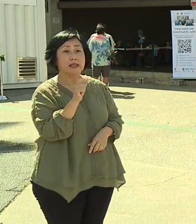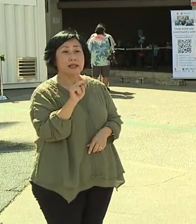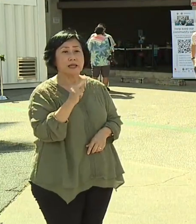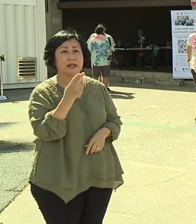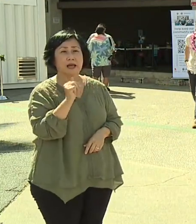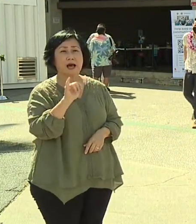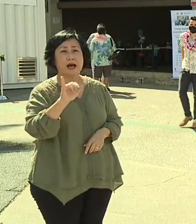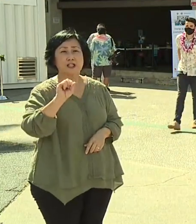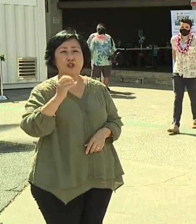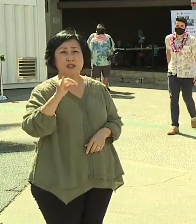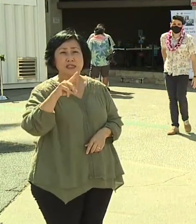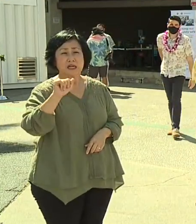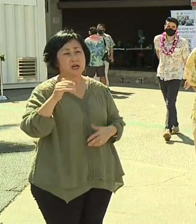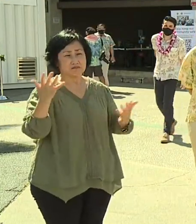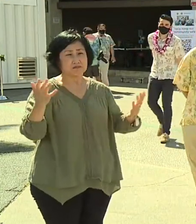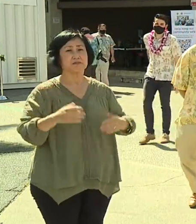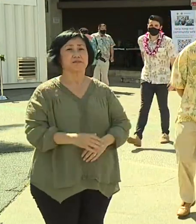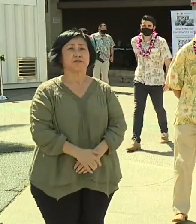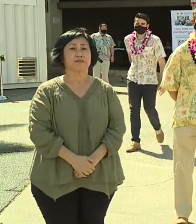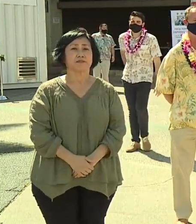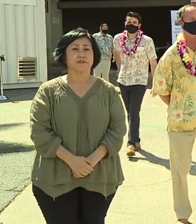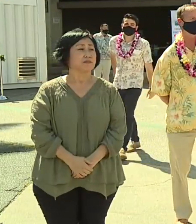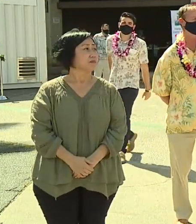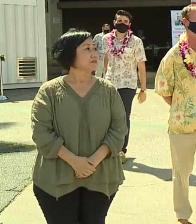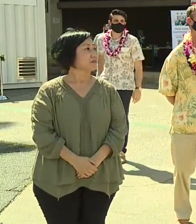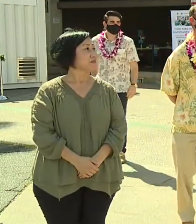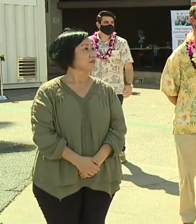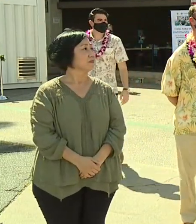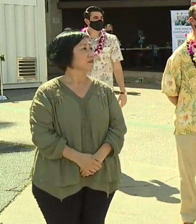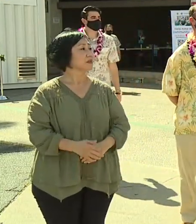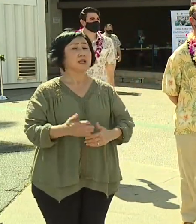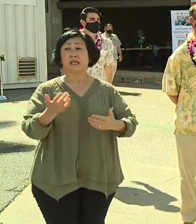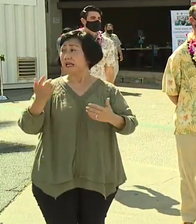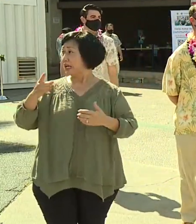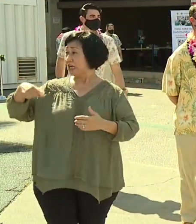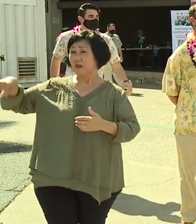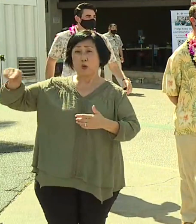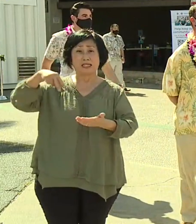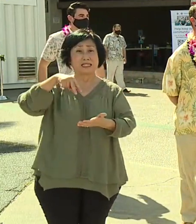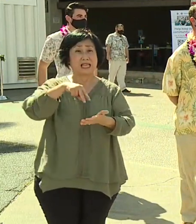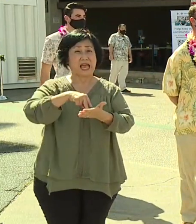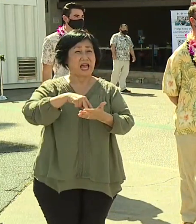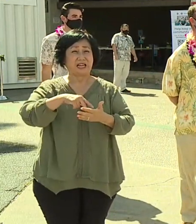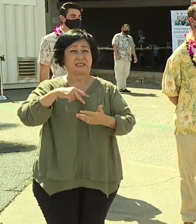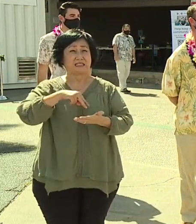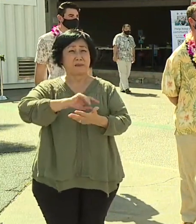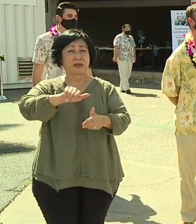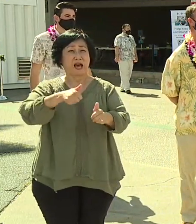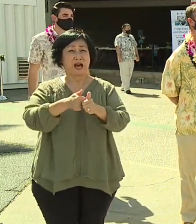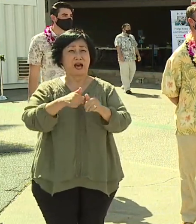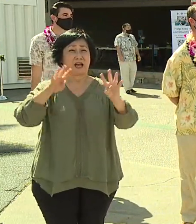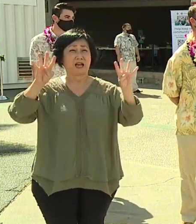Hilton Raphael. I have questions for the governor. And everyone else. Yeah, he's in the lab right now, so. Yeah.